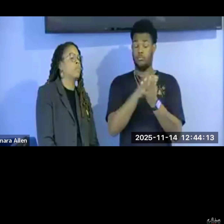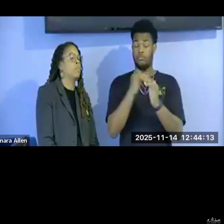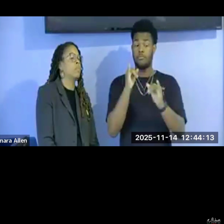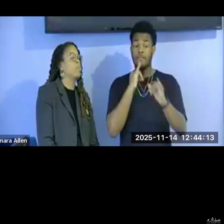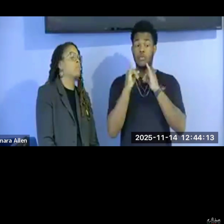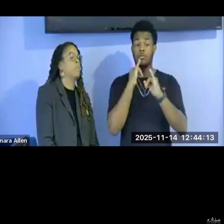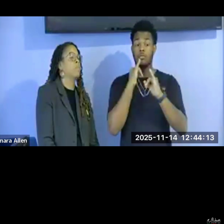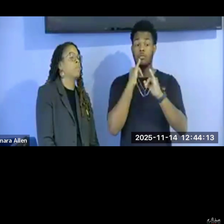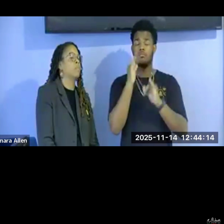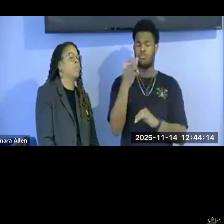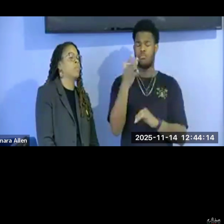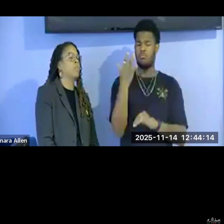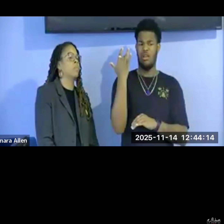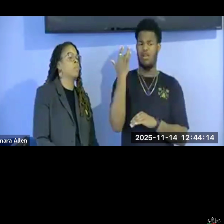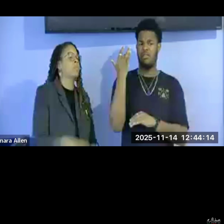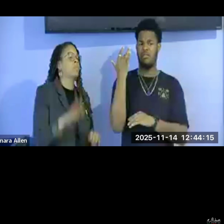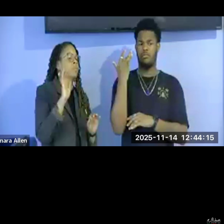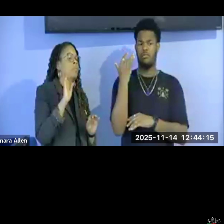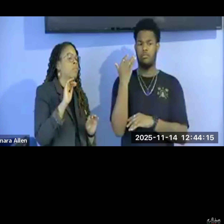school?